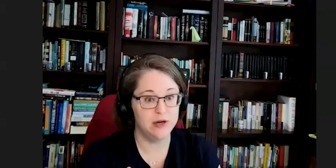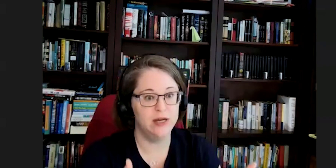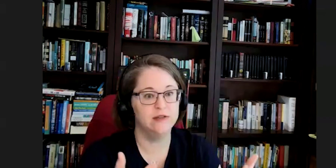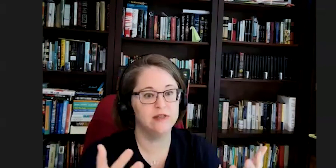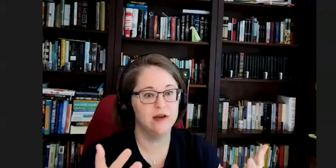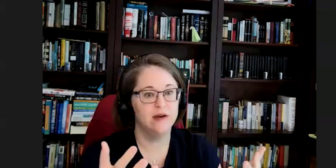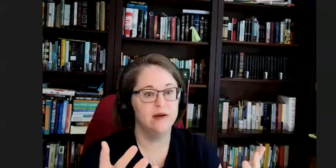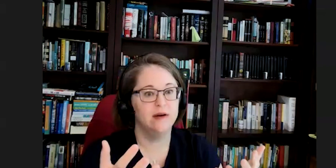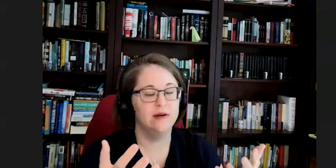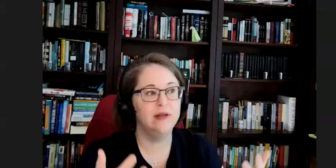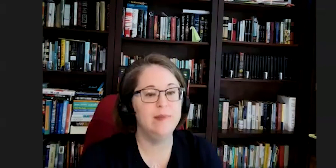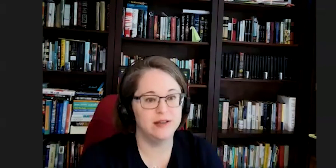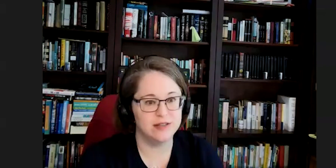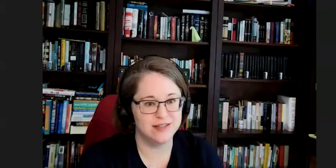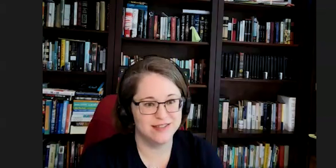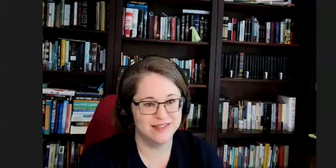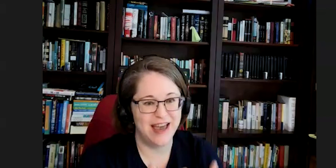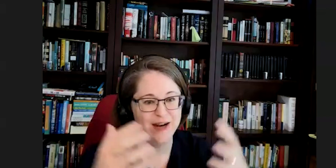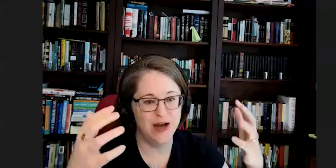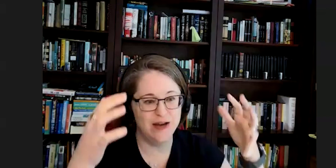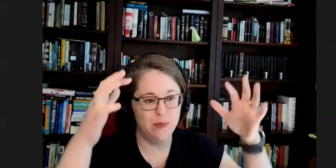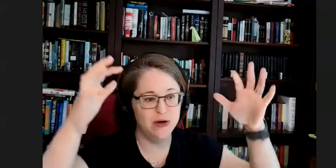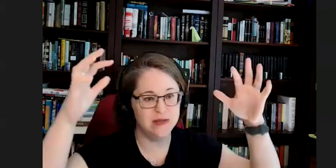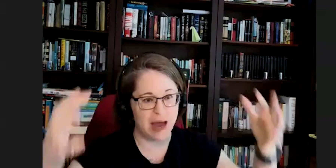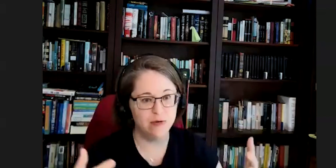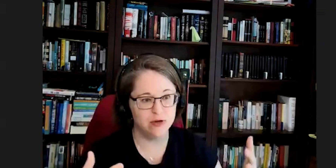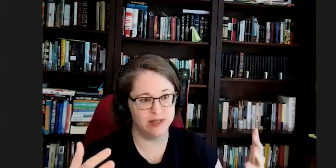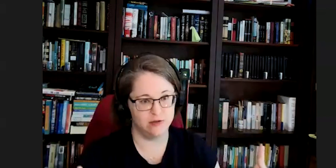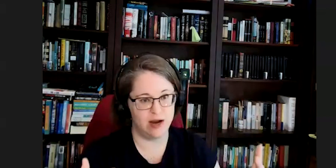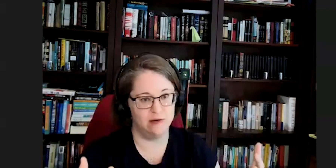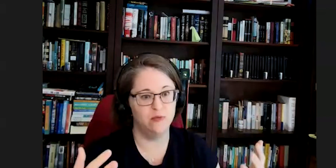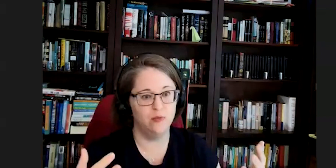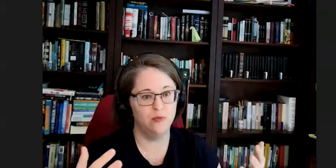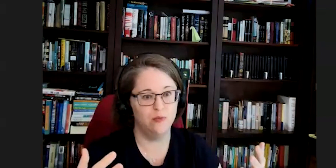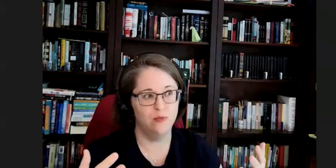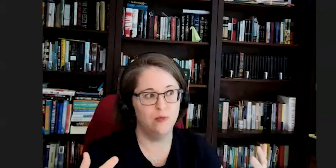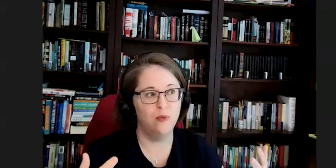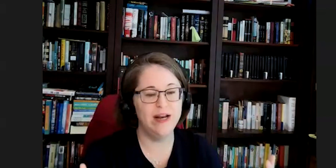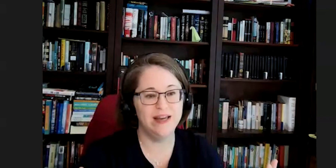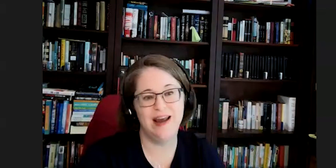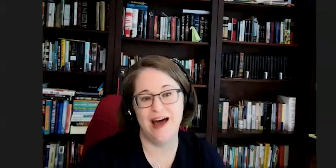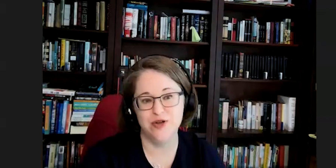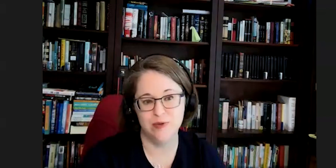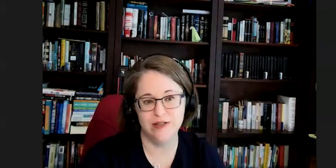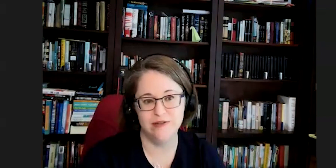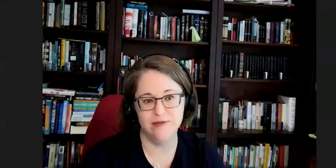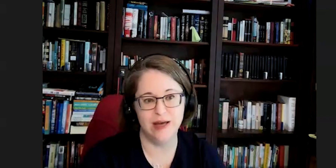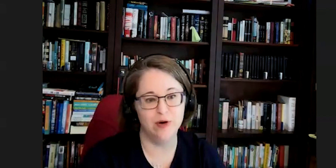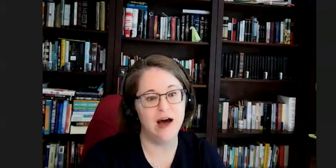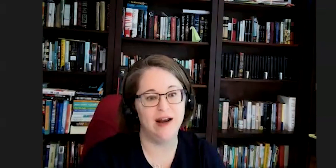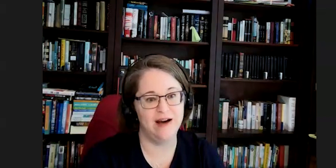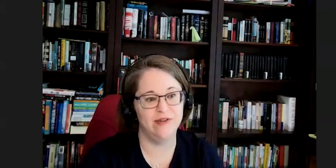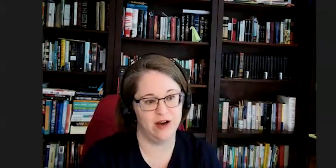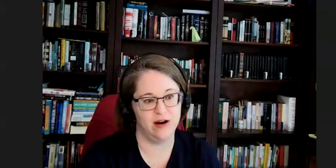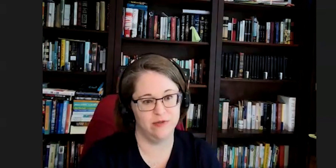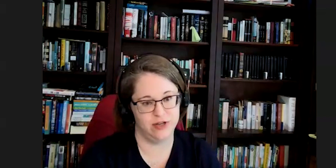human experience limits and puts boundaries around what it can actually do. And